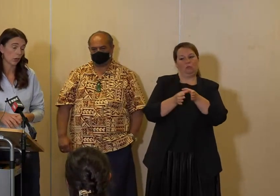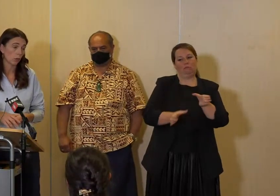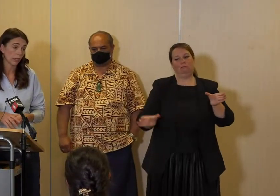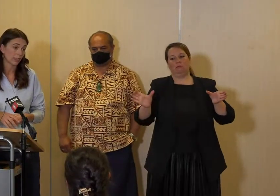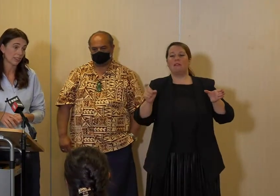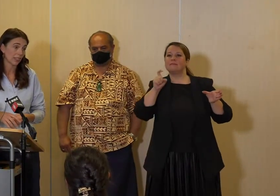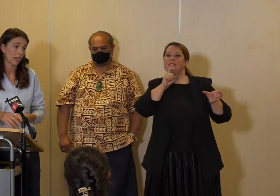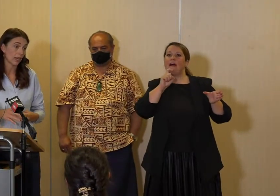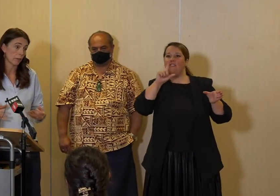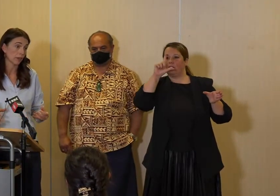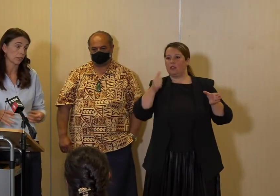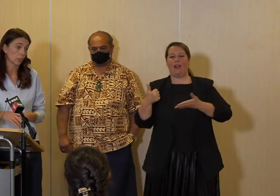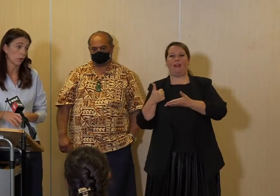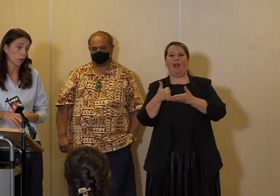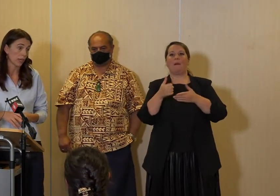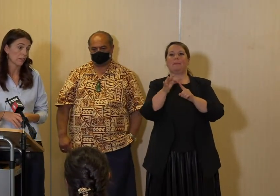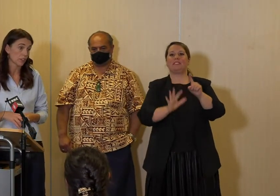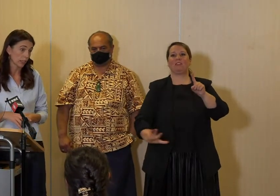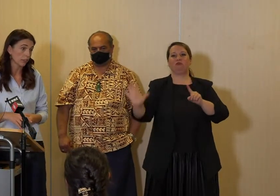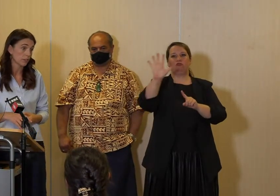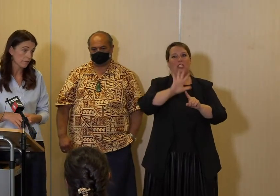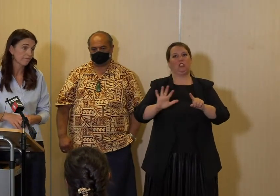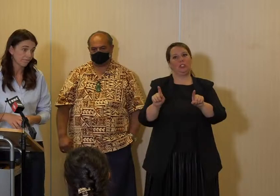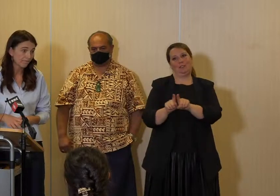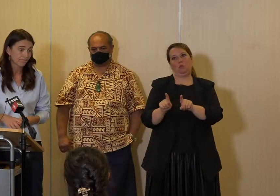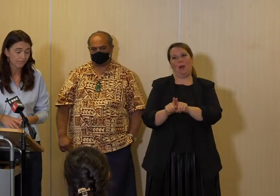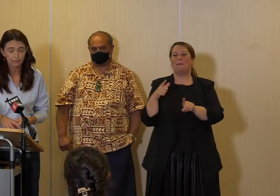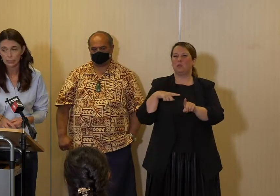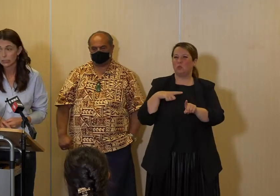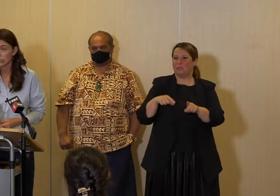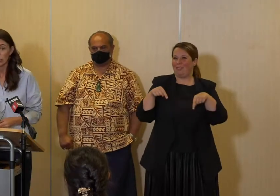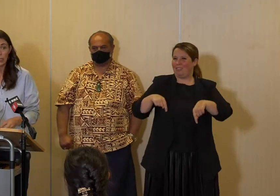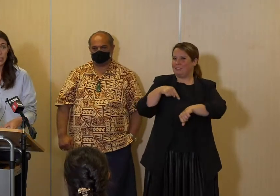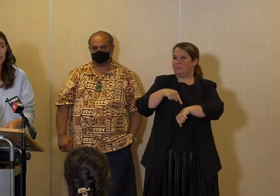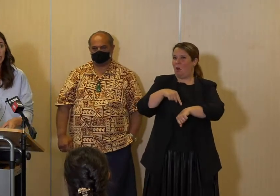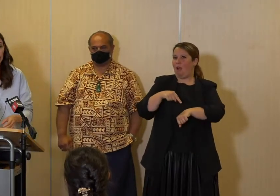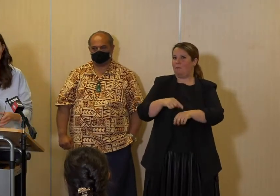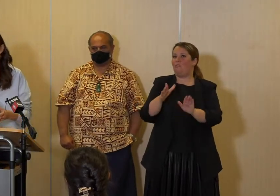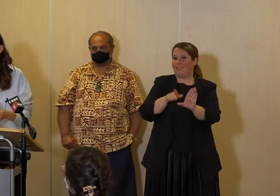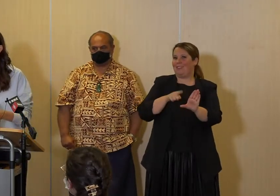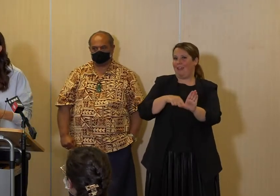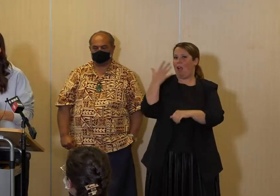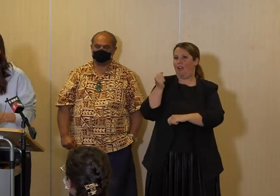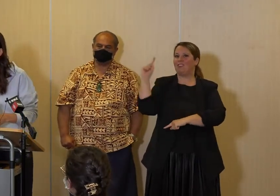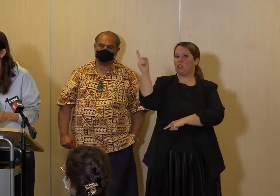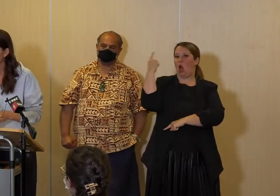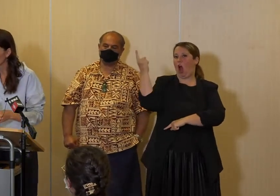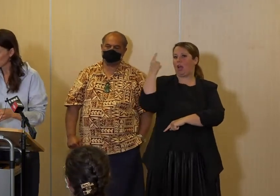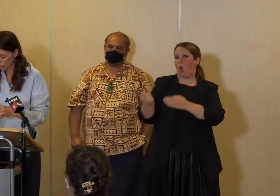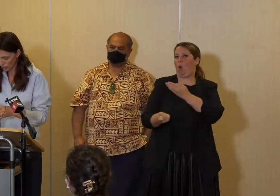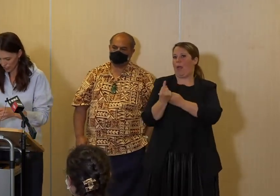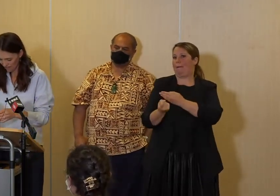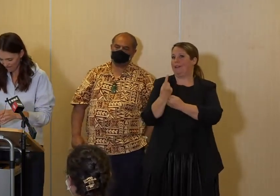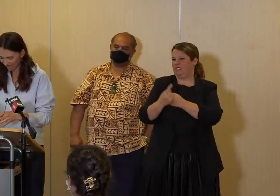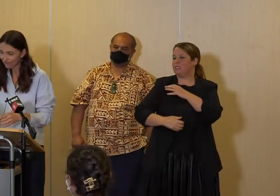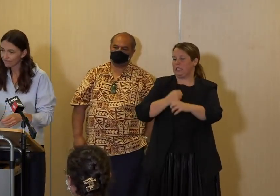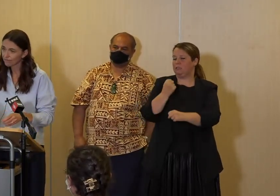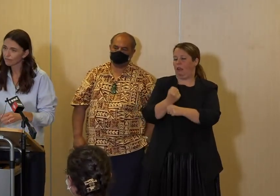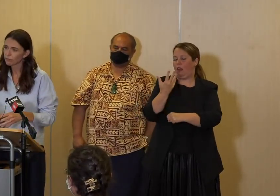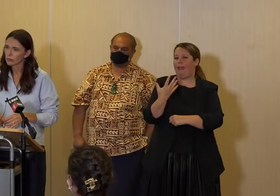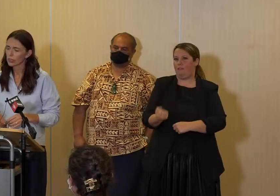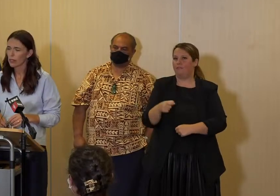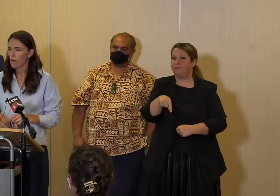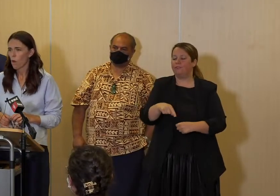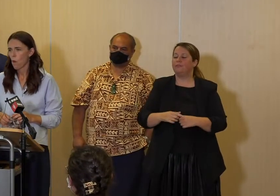particularly when it is a period of time where we have cyclones. Anything else? Yeah, please, and we'll finish on you. Would